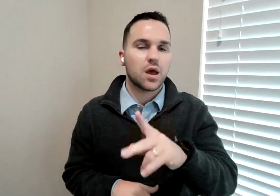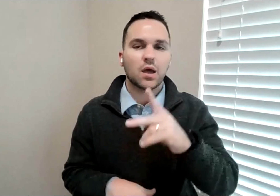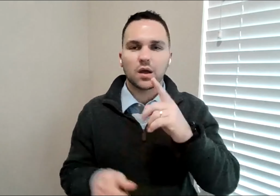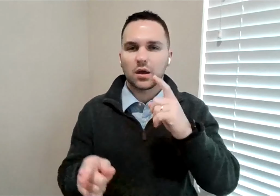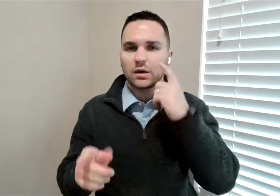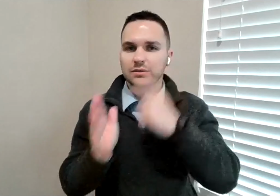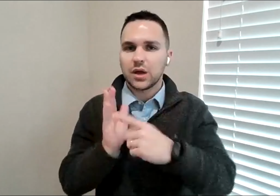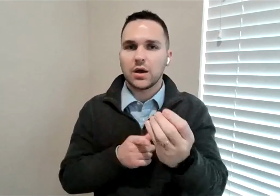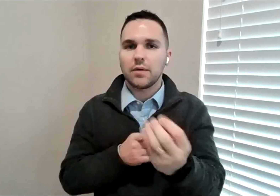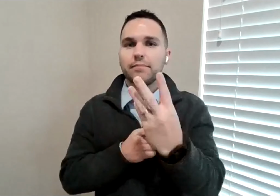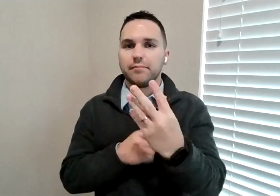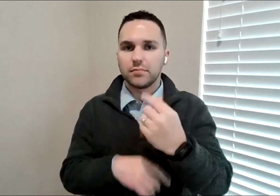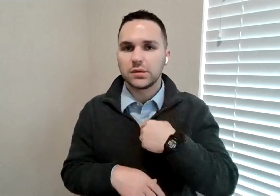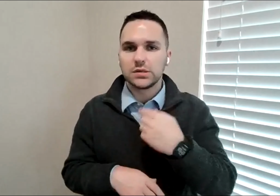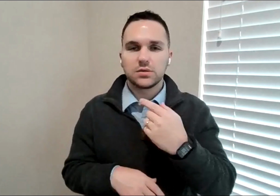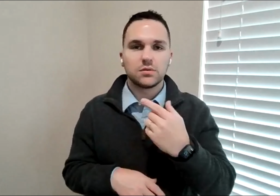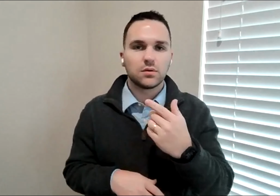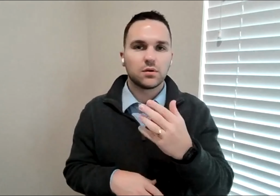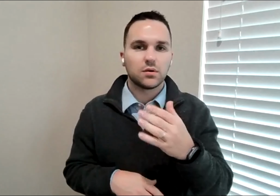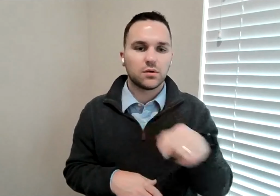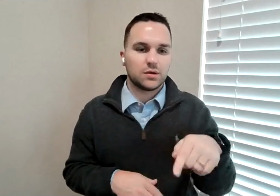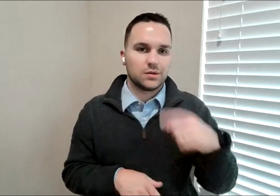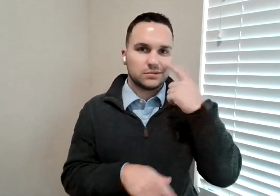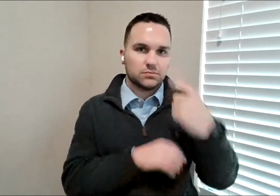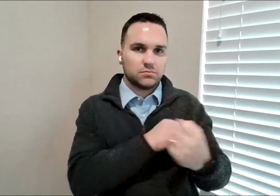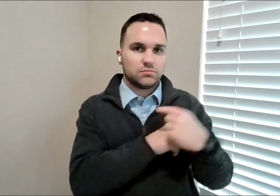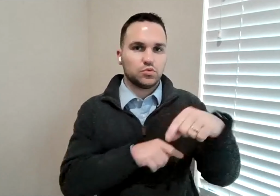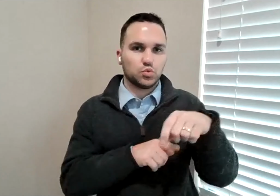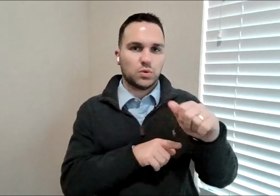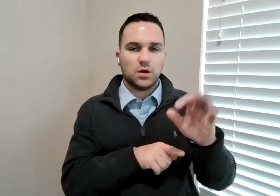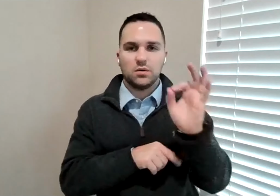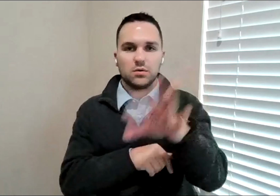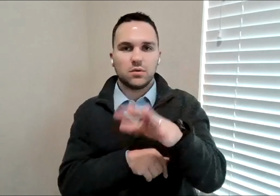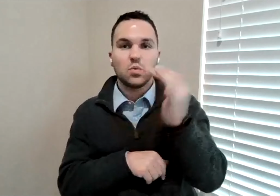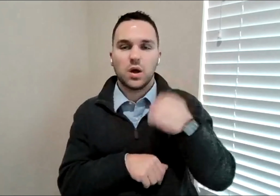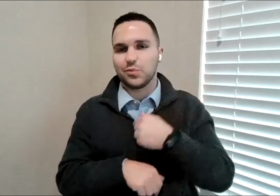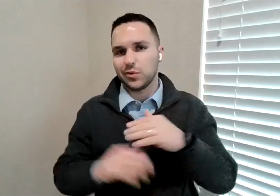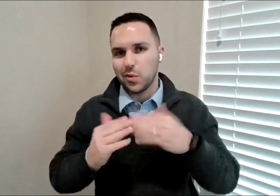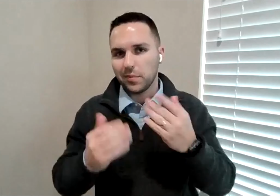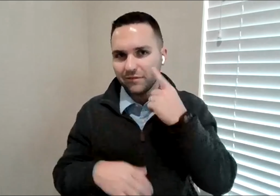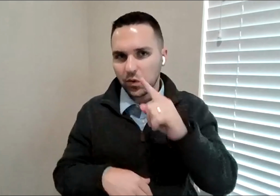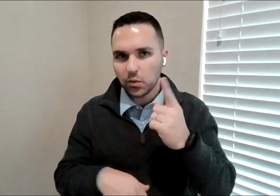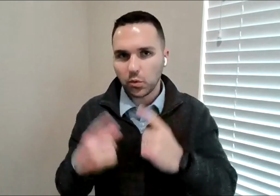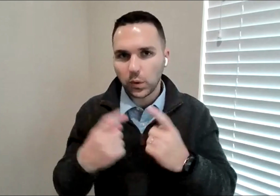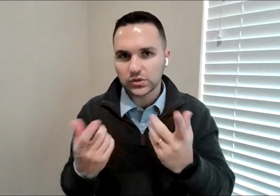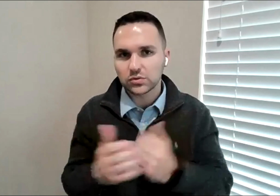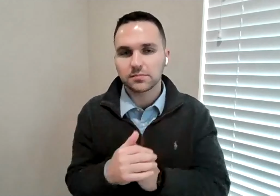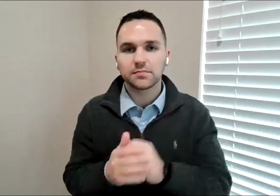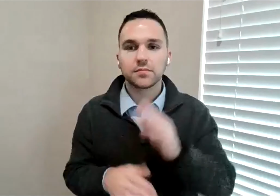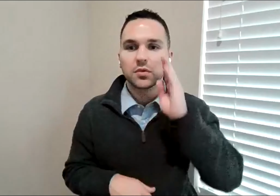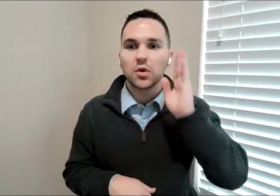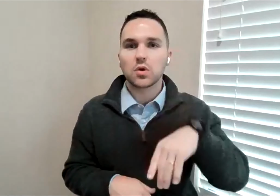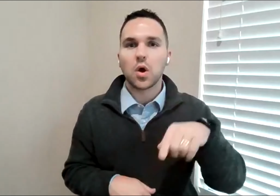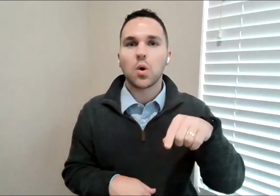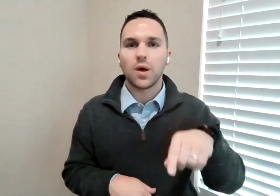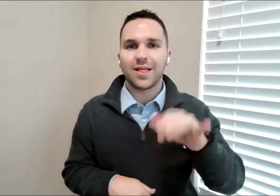I'm gonna throw this question in the Q&A out there because we did open it up for questions. And I know this one has been